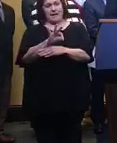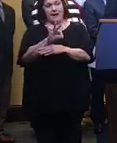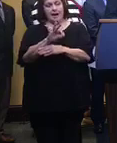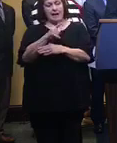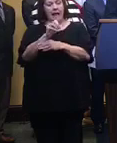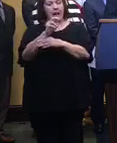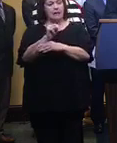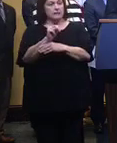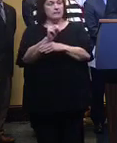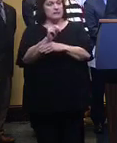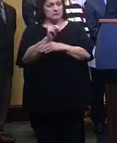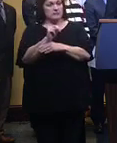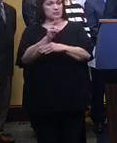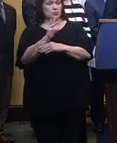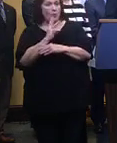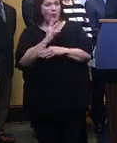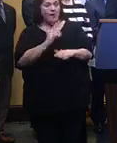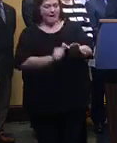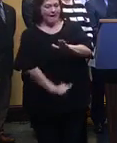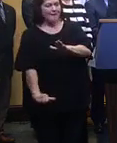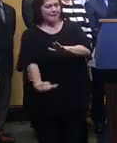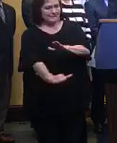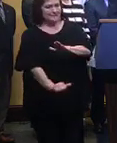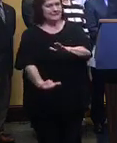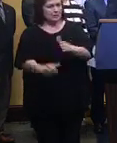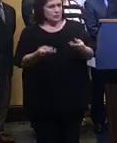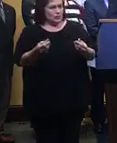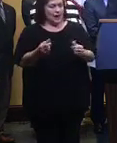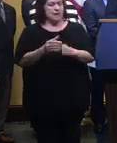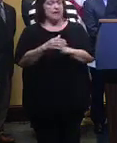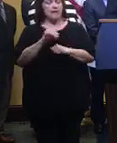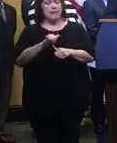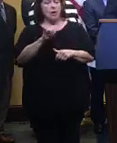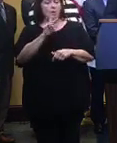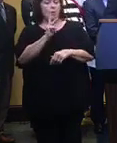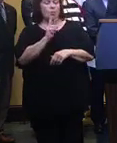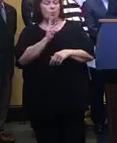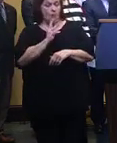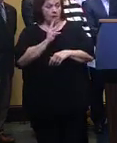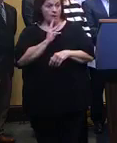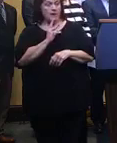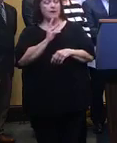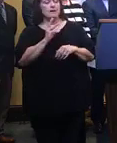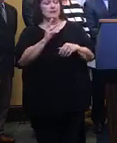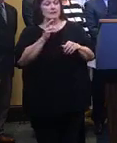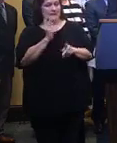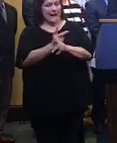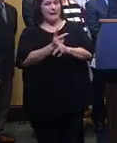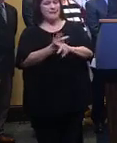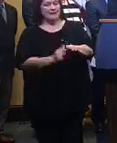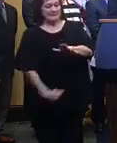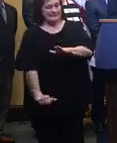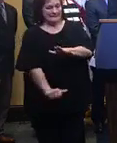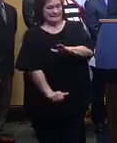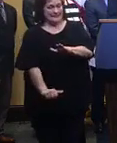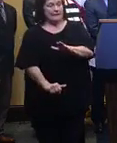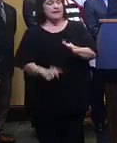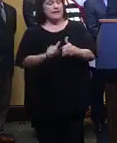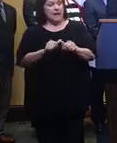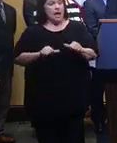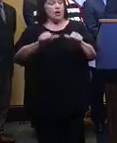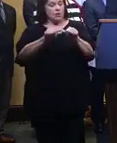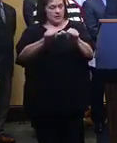in a 10-year flood event. Getting that water held so it doesn't go into the drainage system in one of these very high